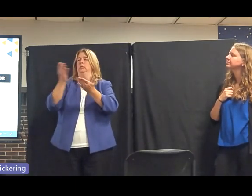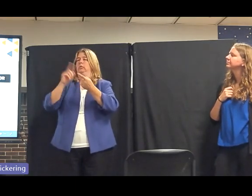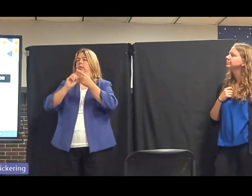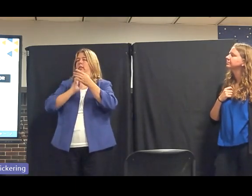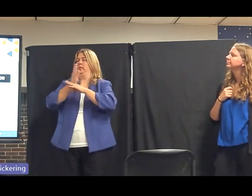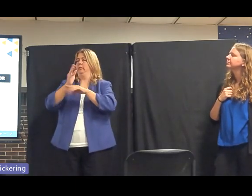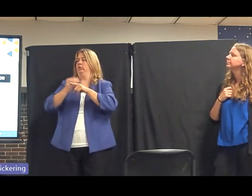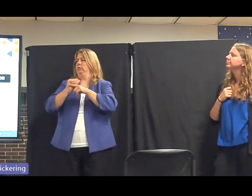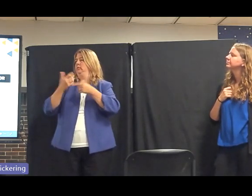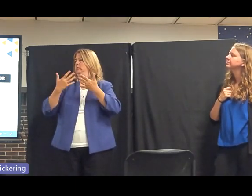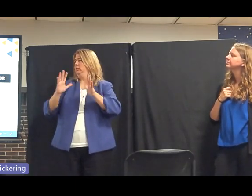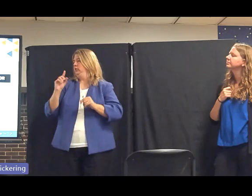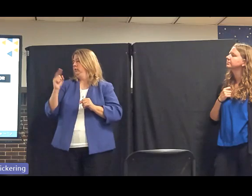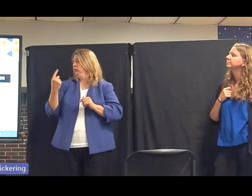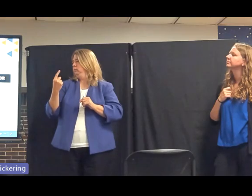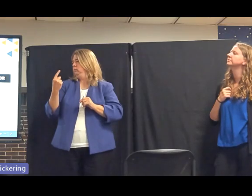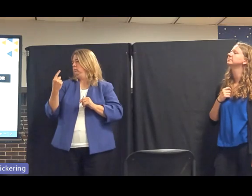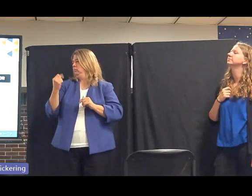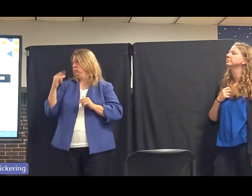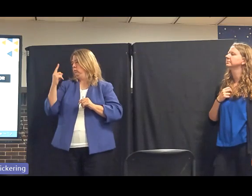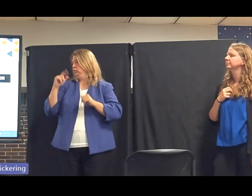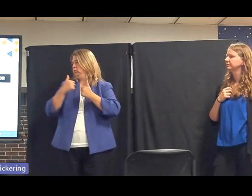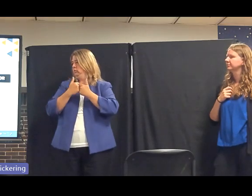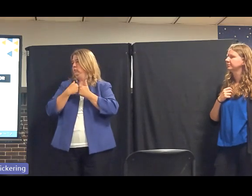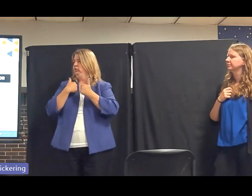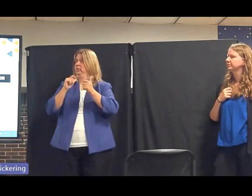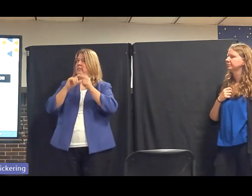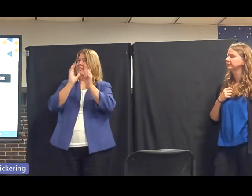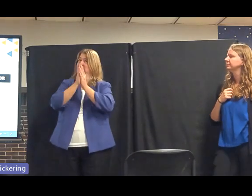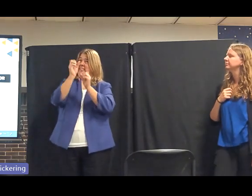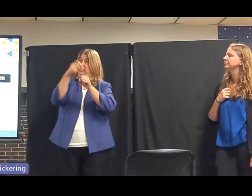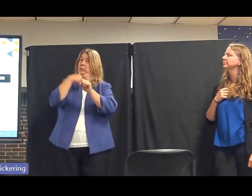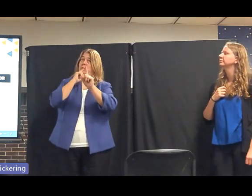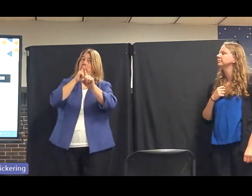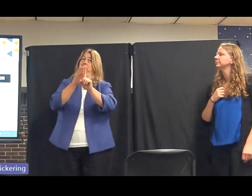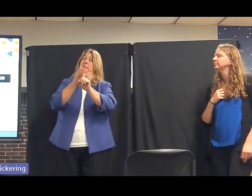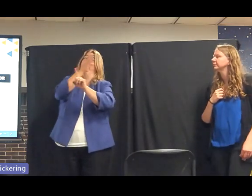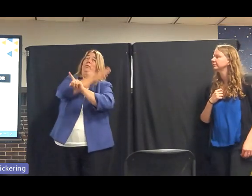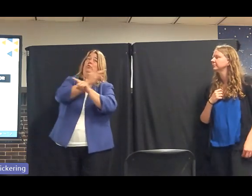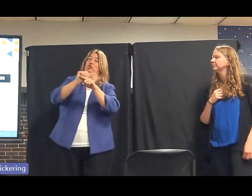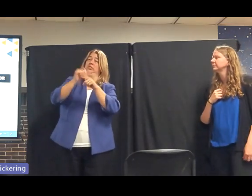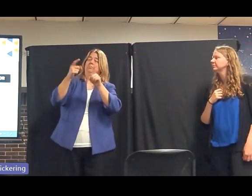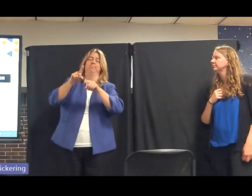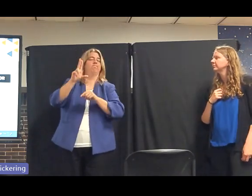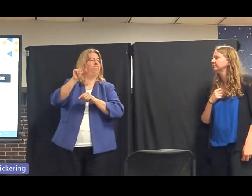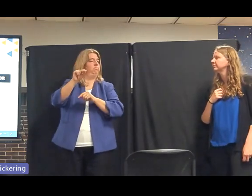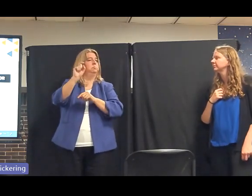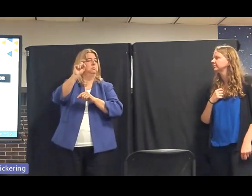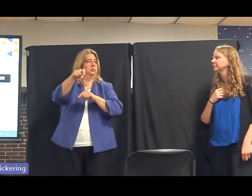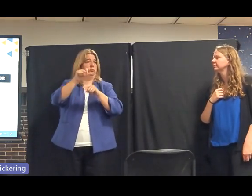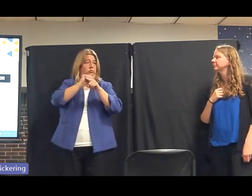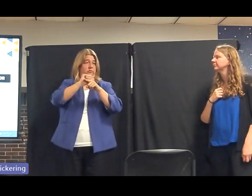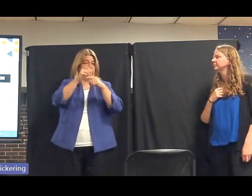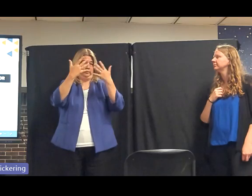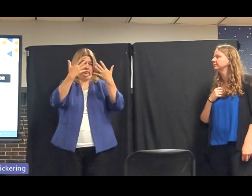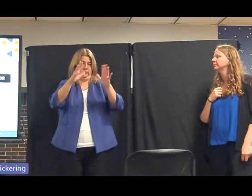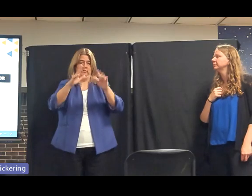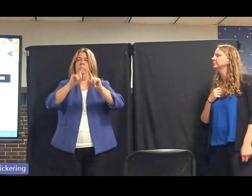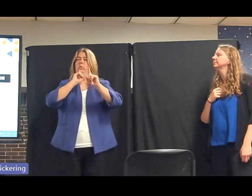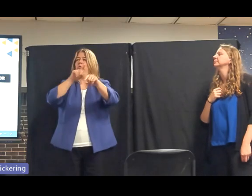does not allow the school to order materials until they have received this training. So that was a challenge. We tried to get